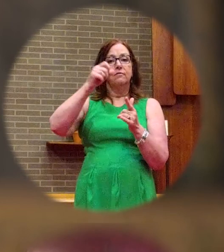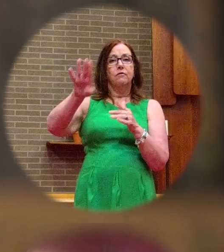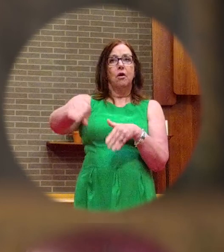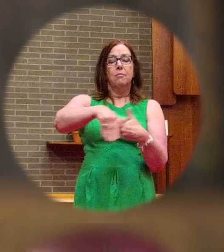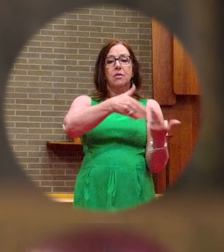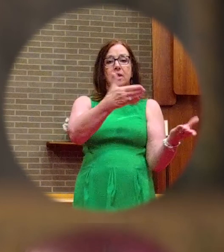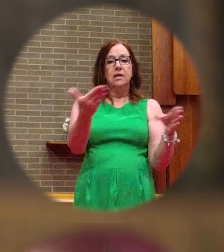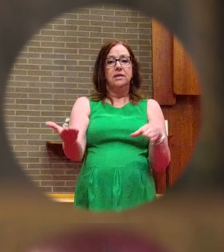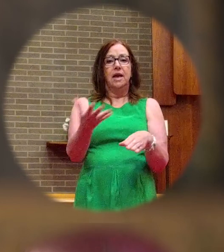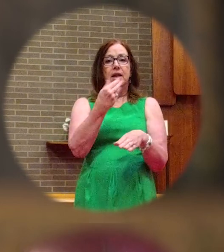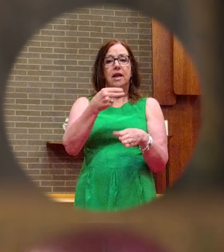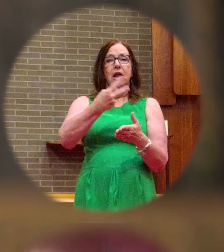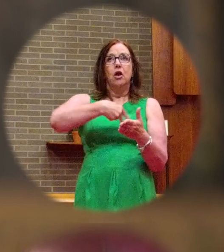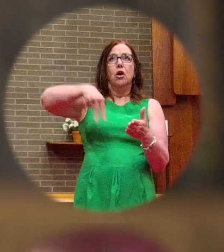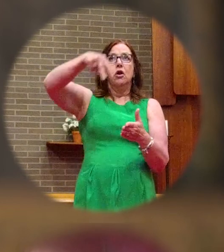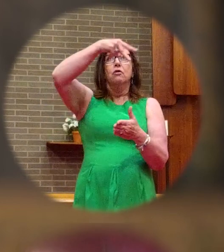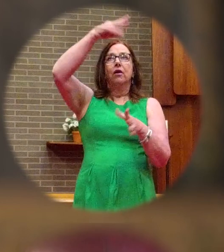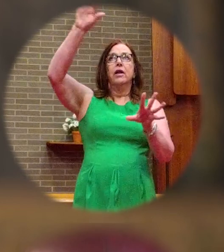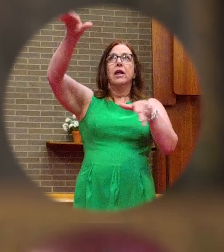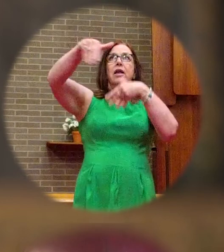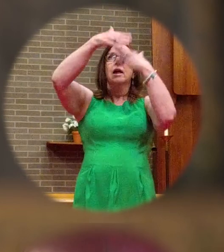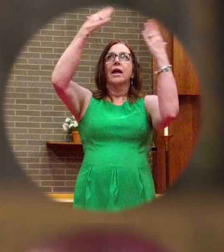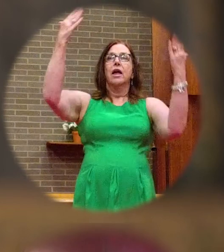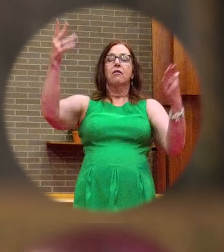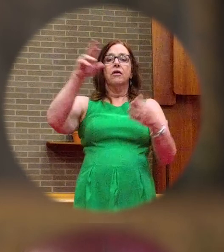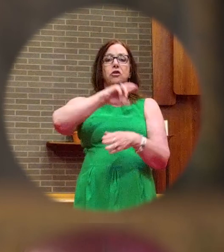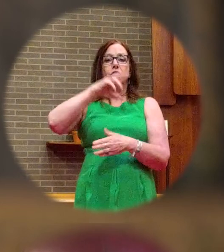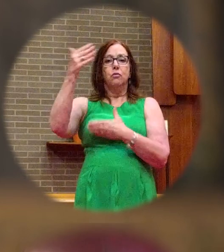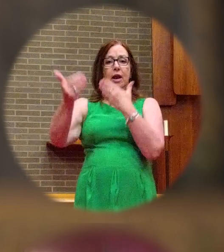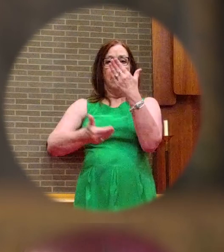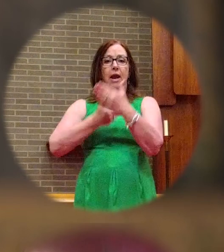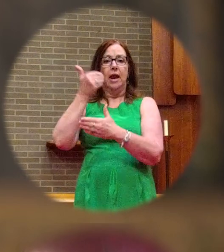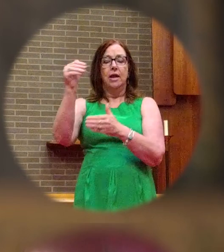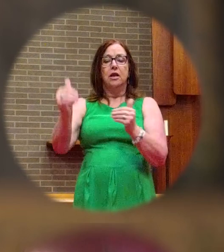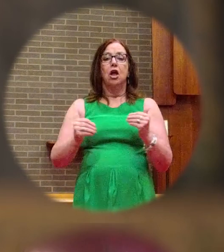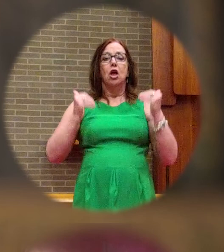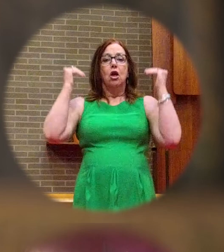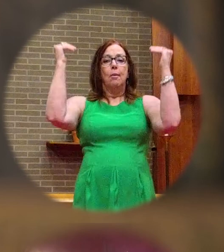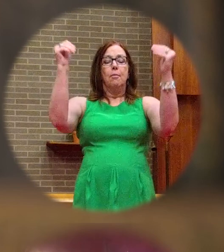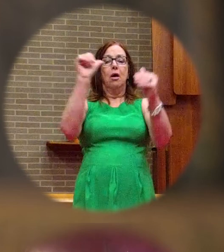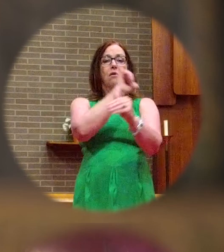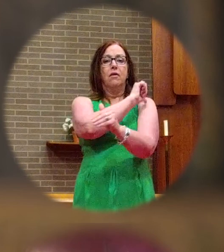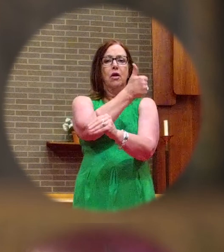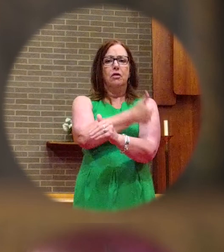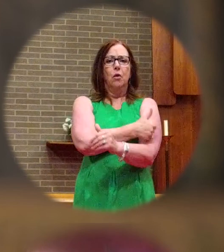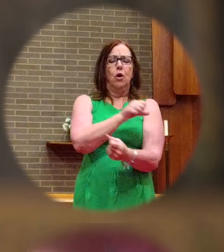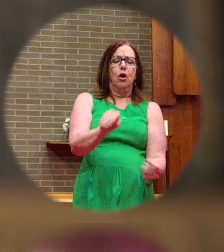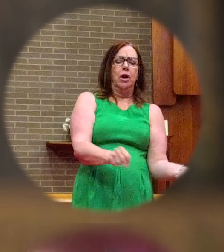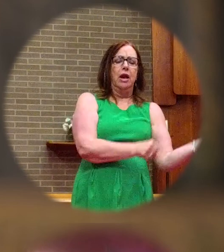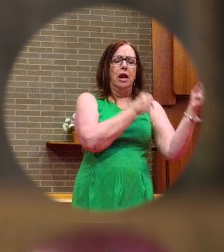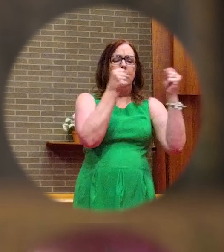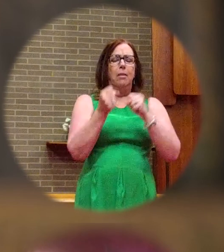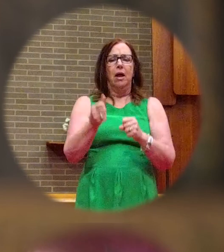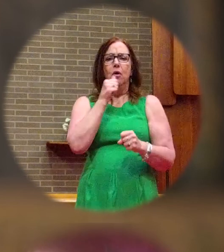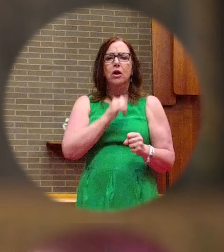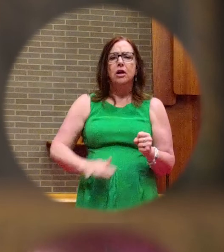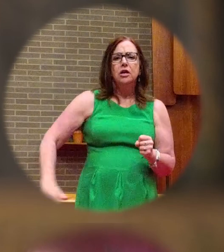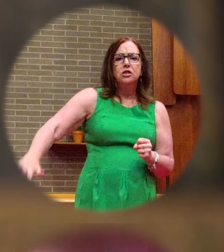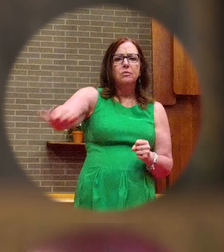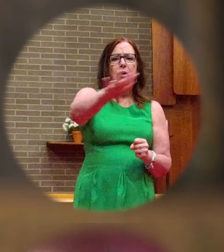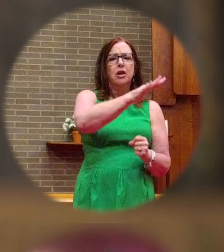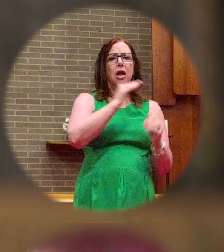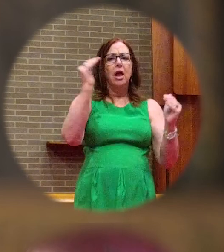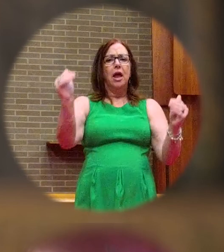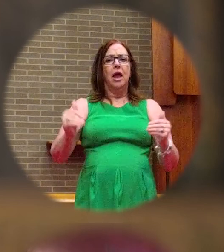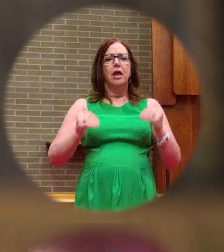at his right hand in the heavenly place, far above all rule and authority and power and dominion, and